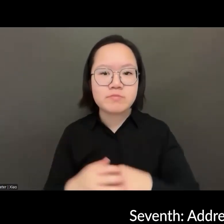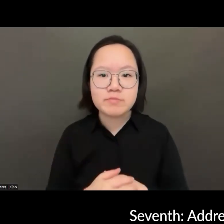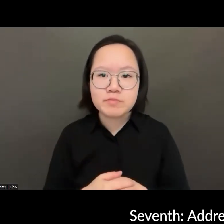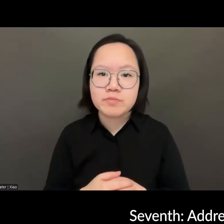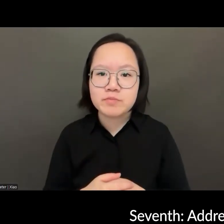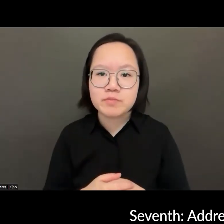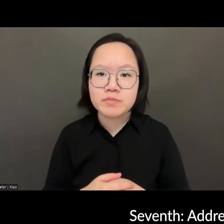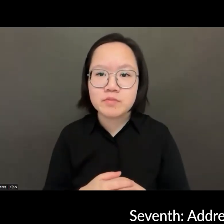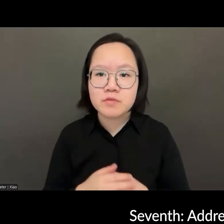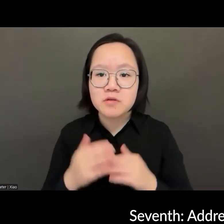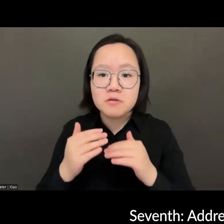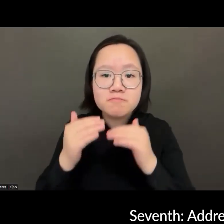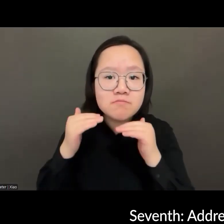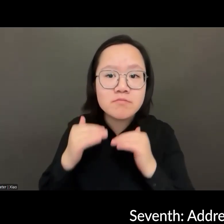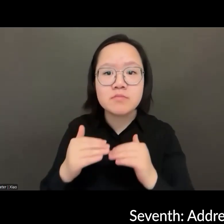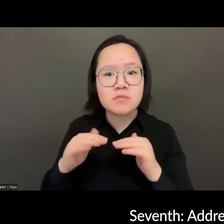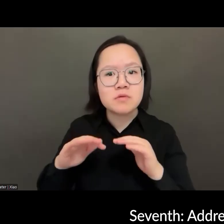addressing attitudinal change.